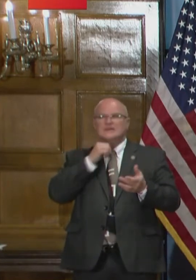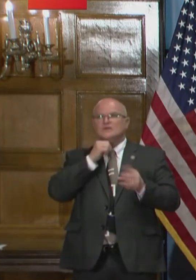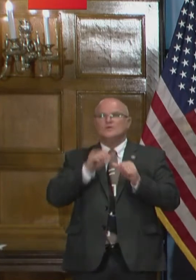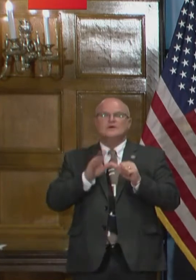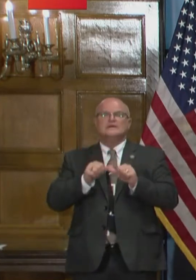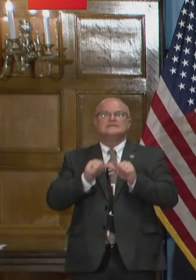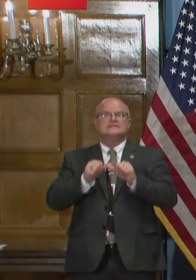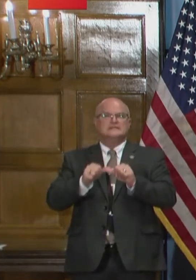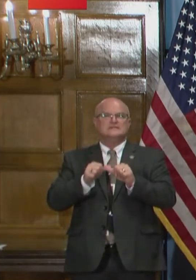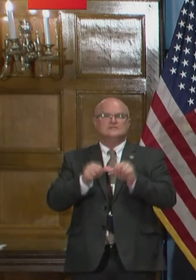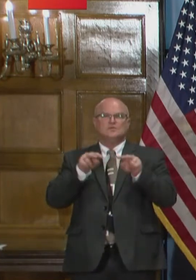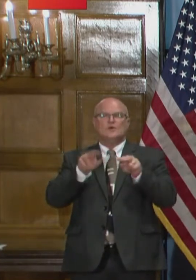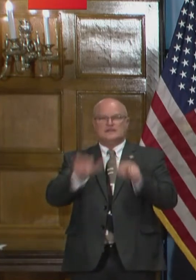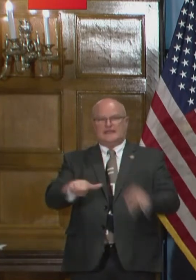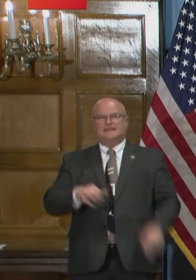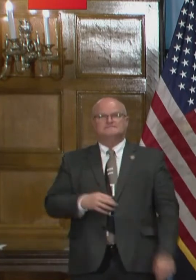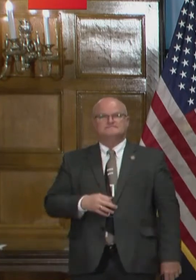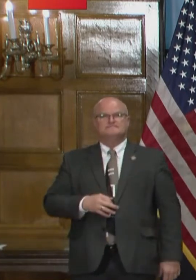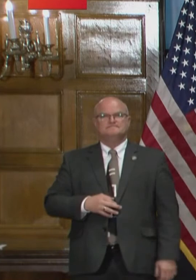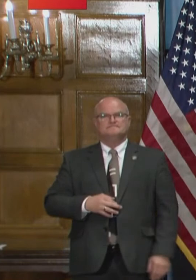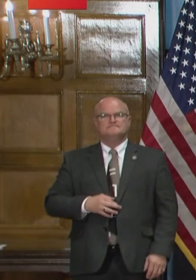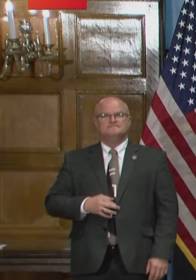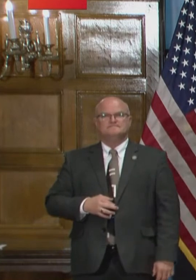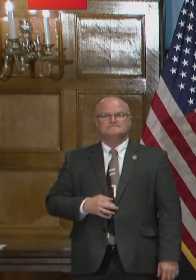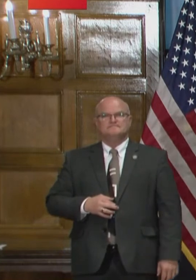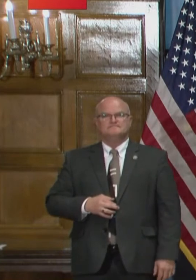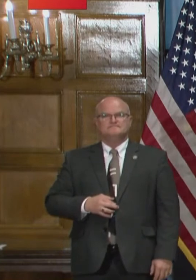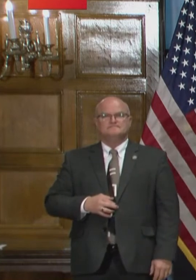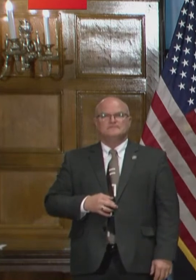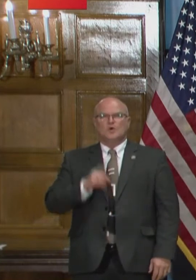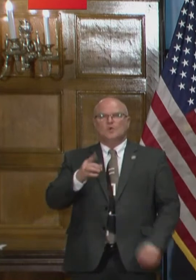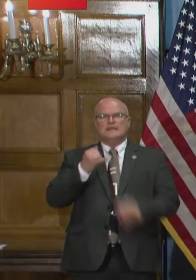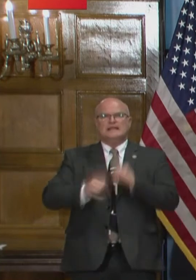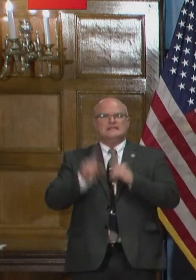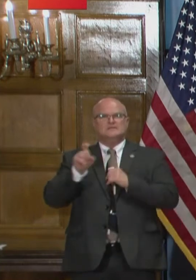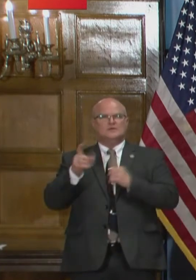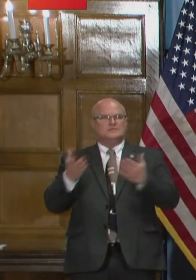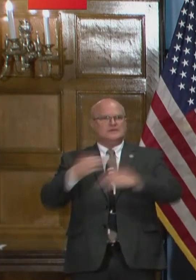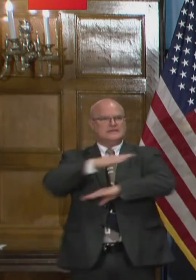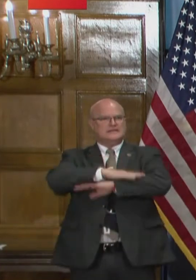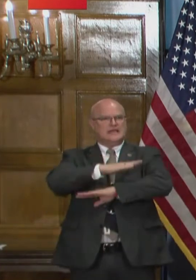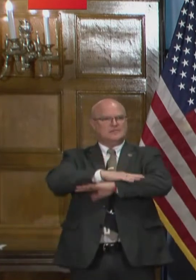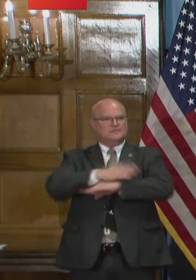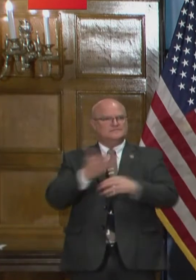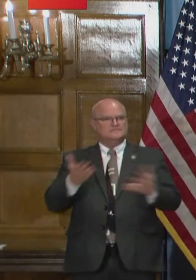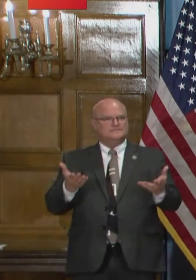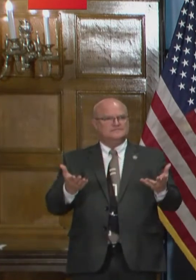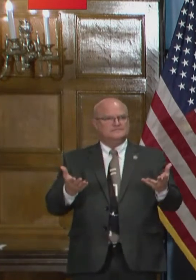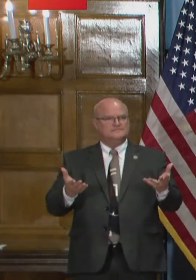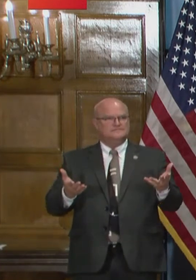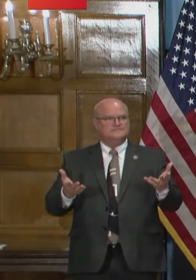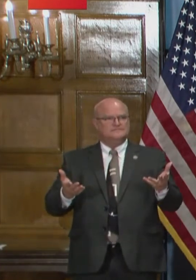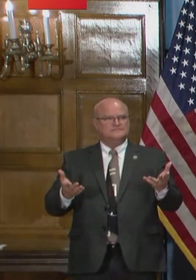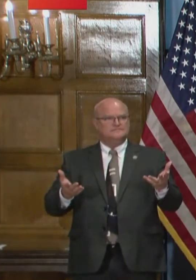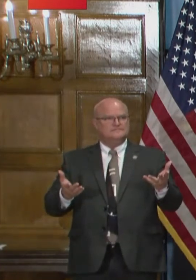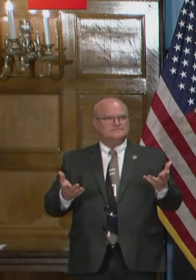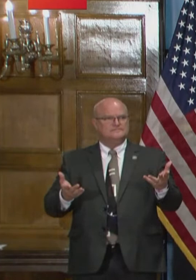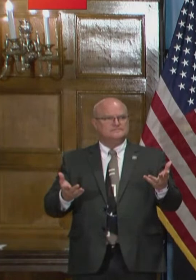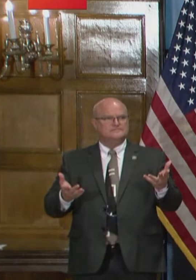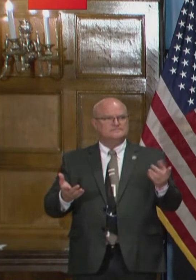continue to watch that. One last question maybe here at the table, if there's